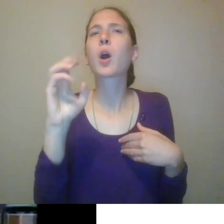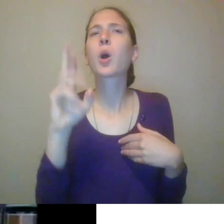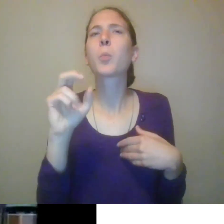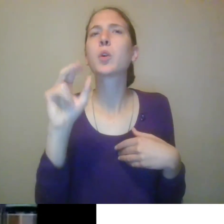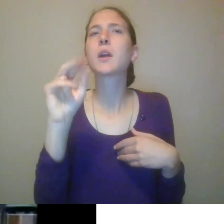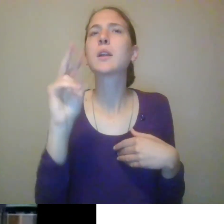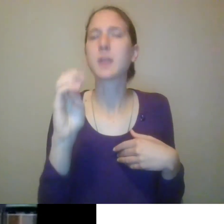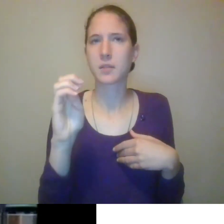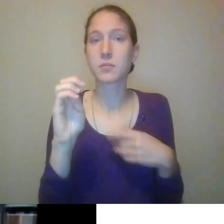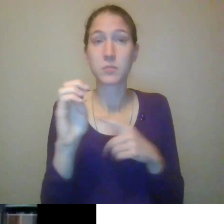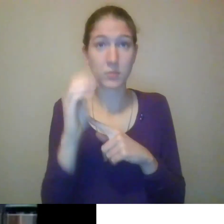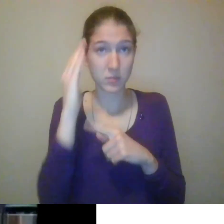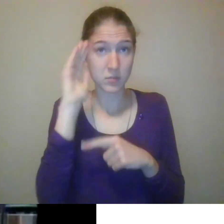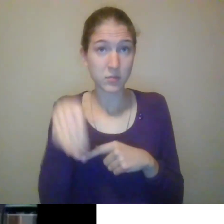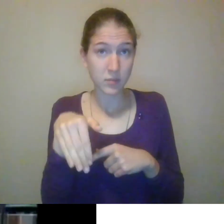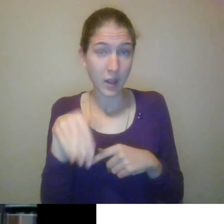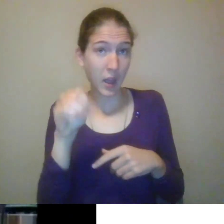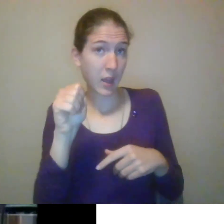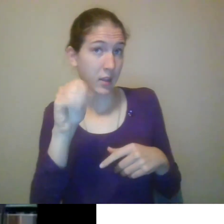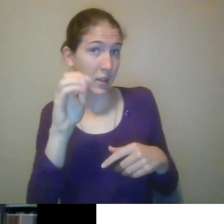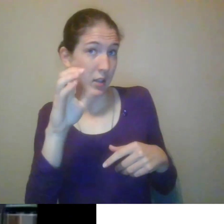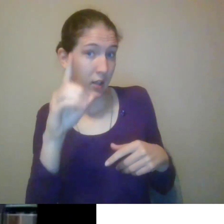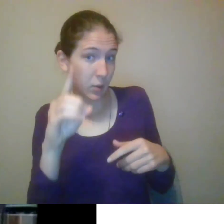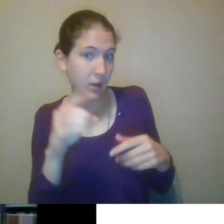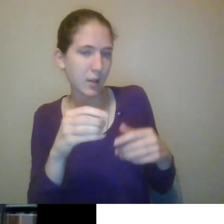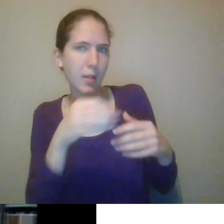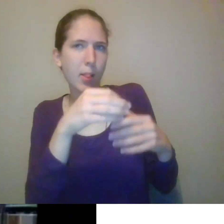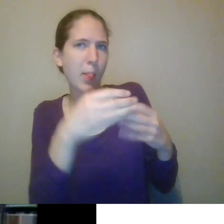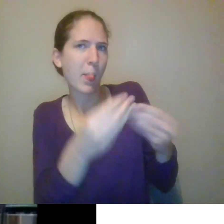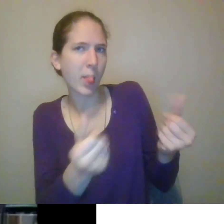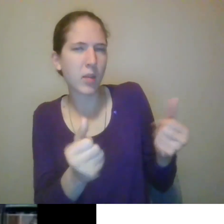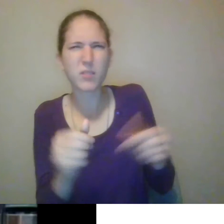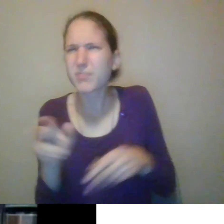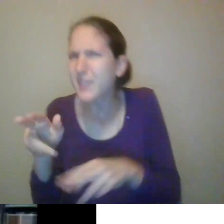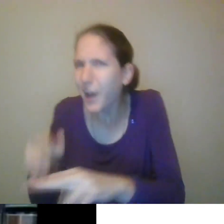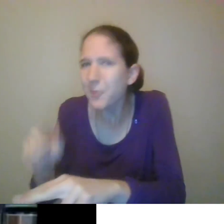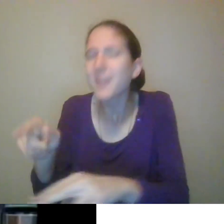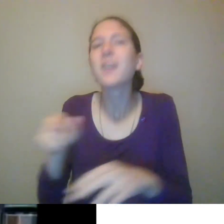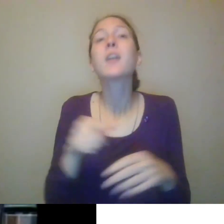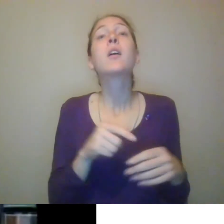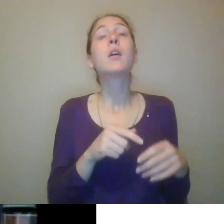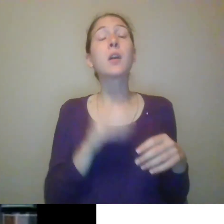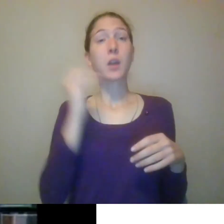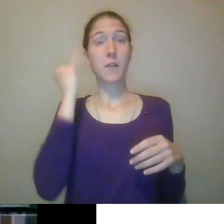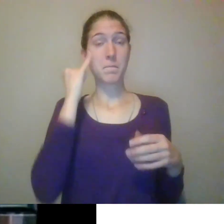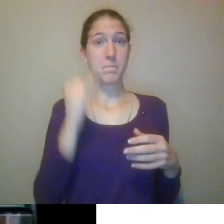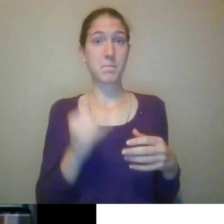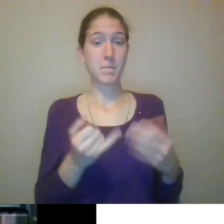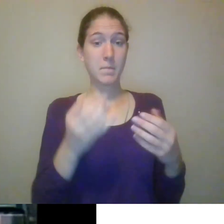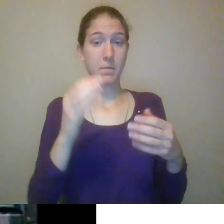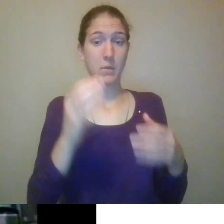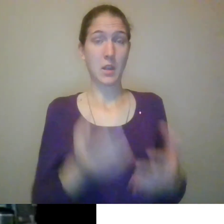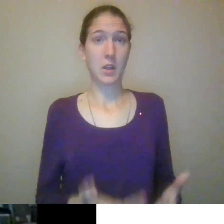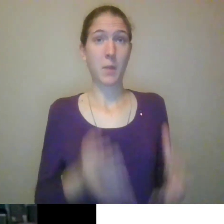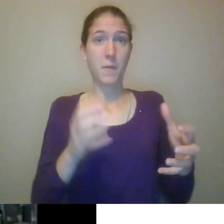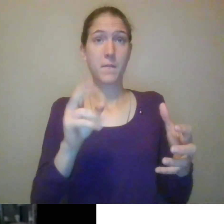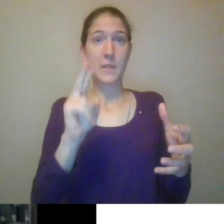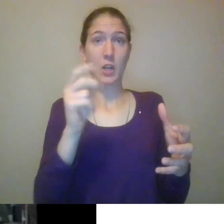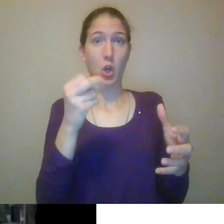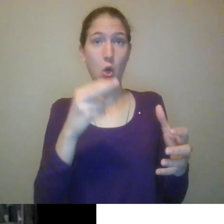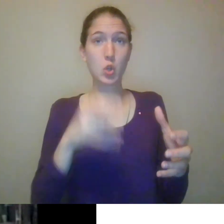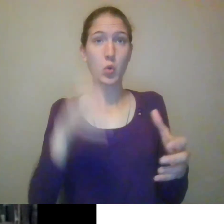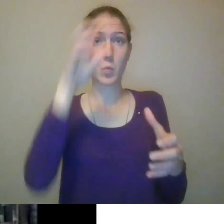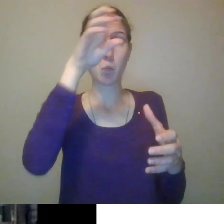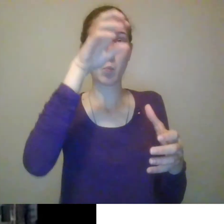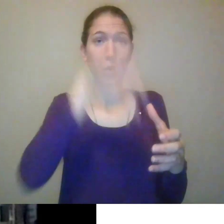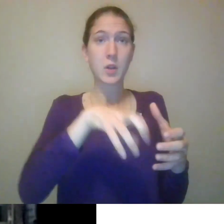that's affected by acids. Vinegar is an acid. Sit down. So if you take and you soak an egg in vinegar for a long time, all right, this is